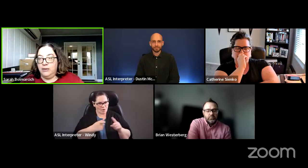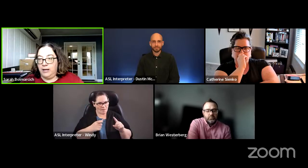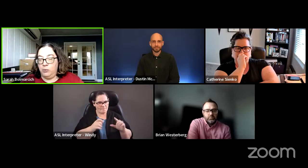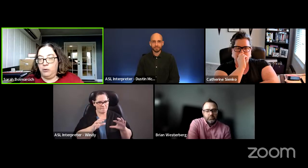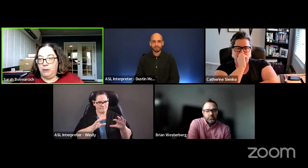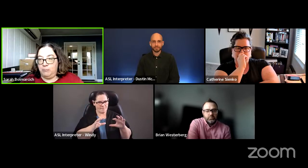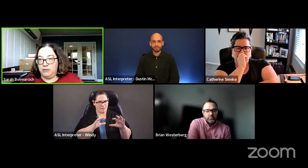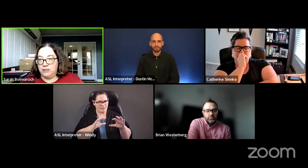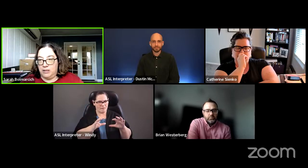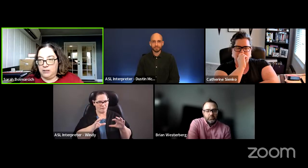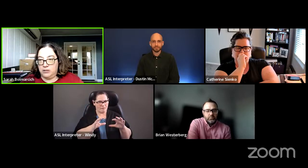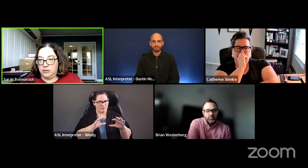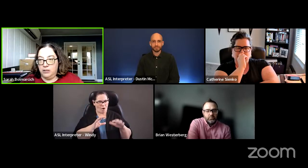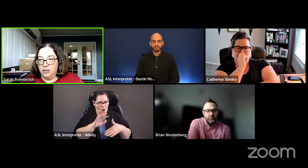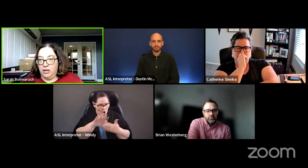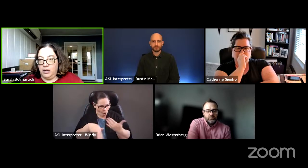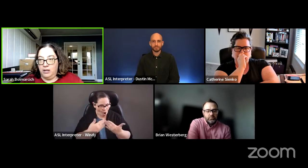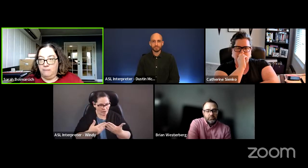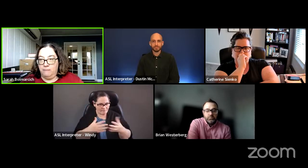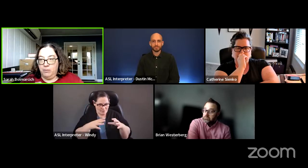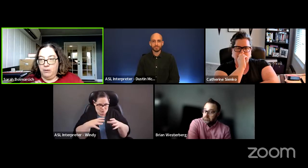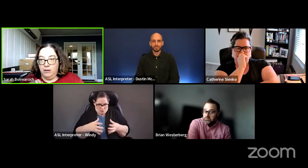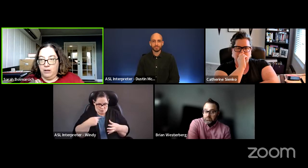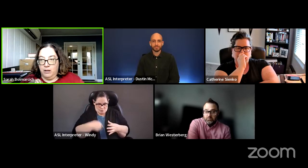constituencies that we represent.